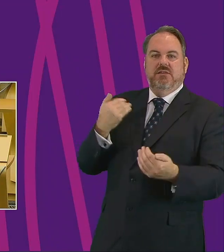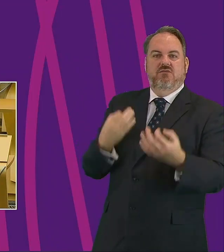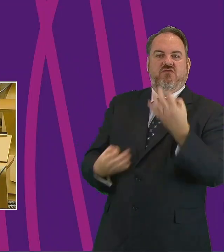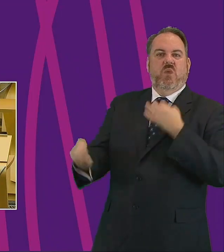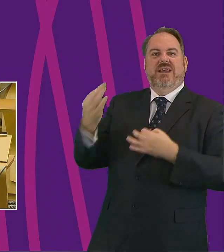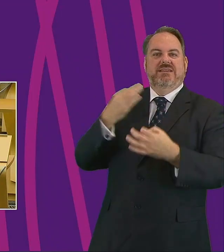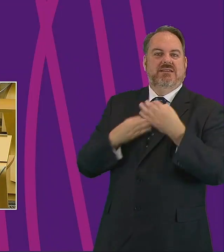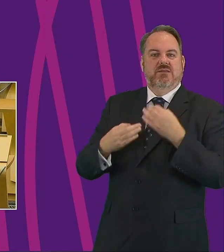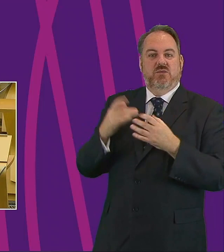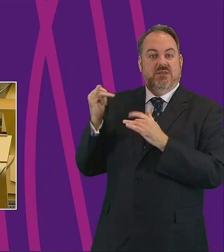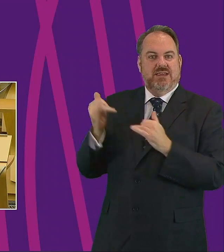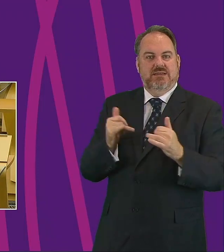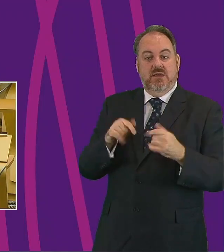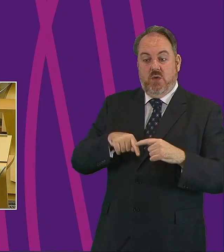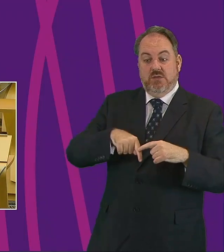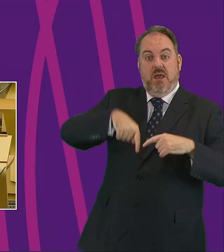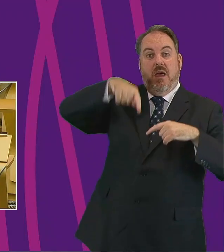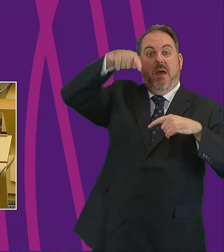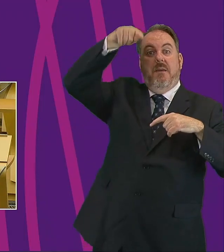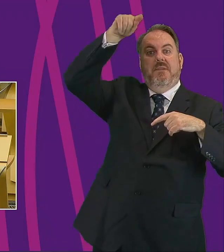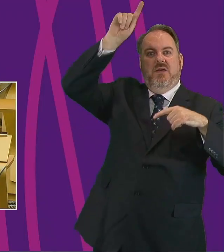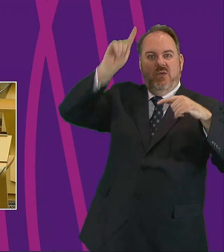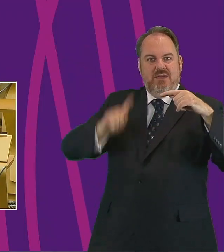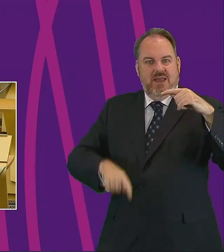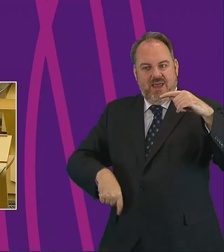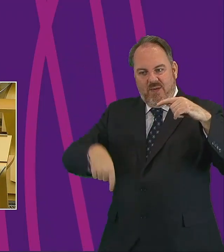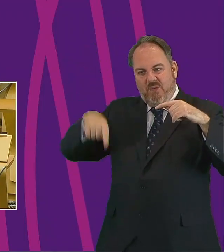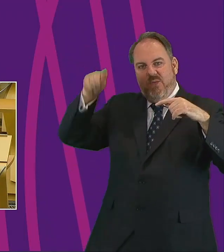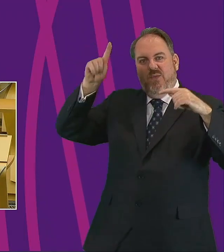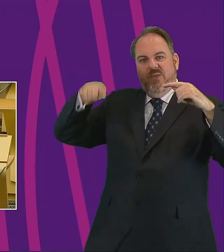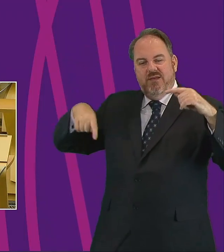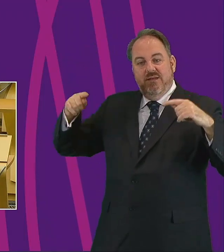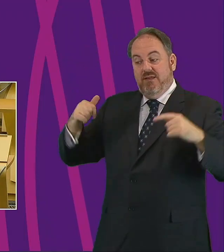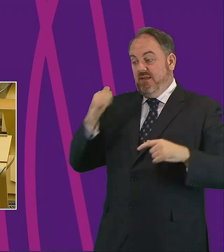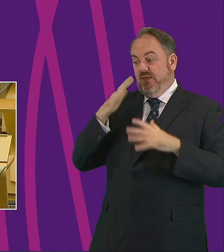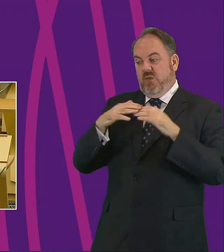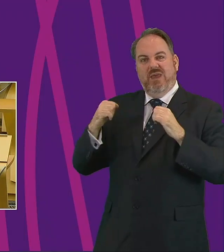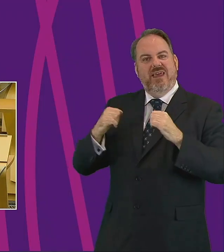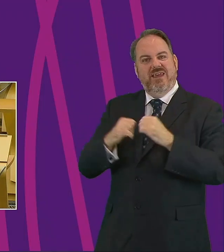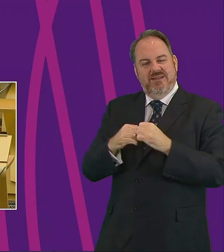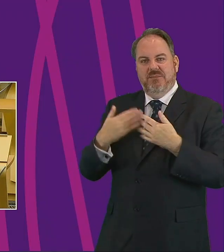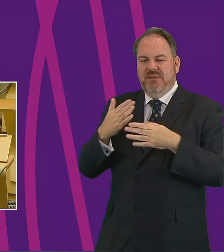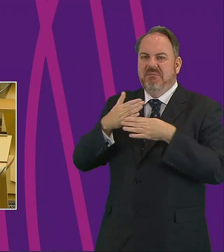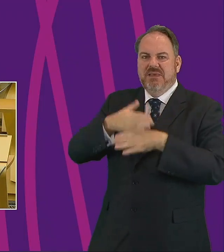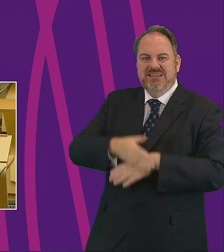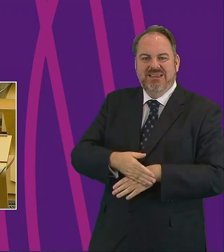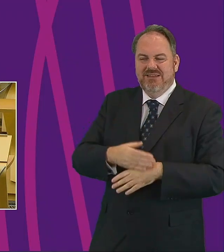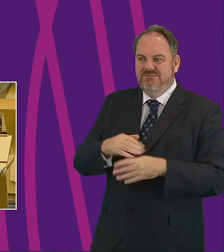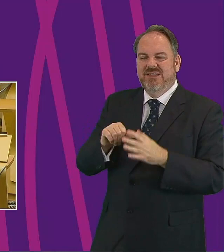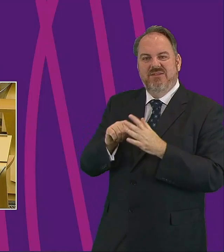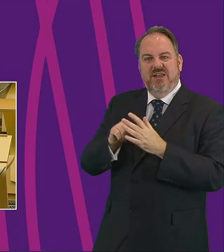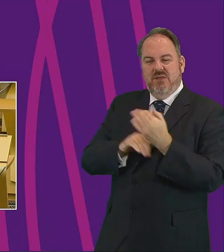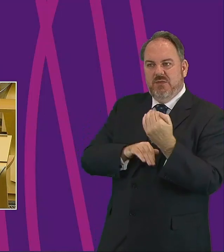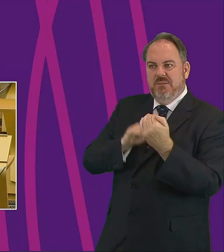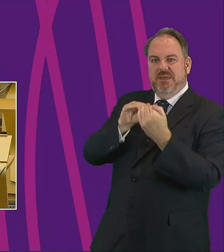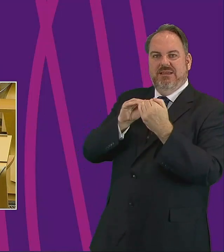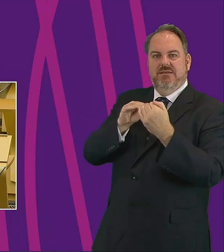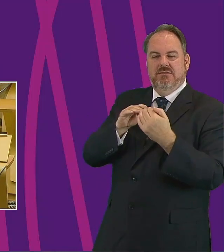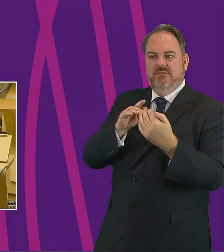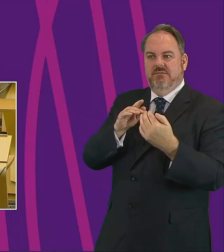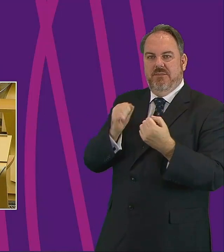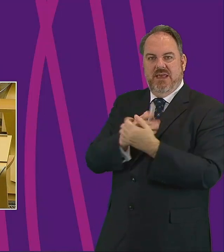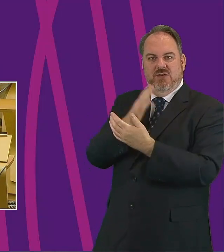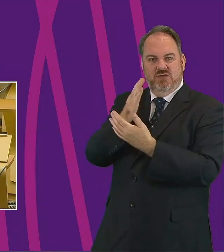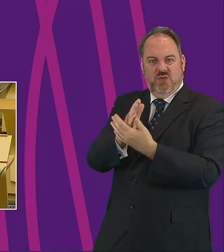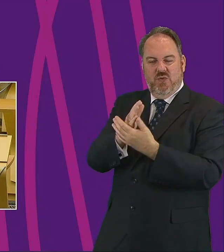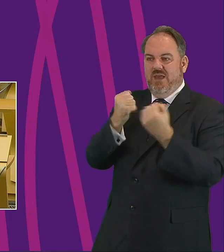we've particularly had issues of high demand over the weekend into the early part of this week, which from the analysis we have done is very